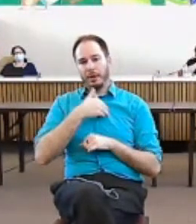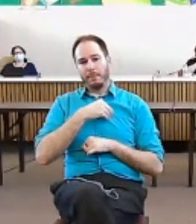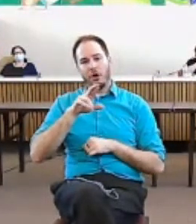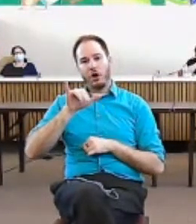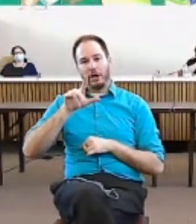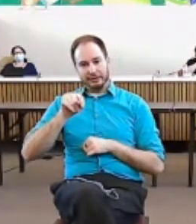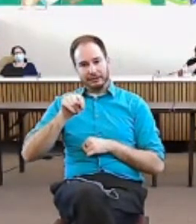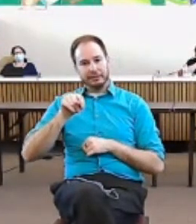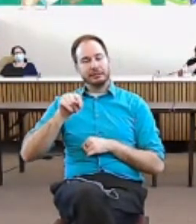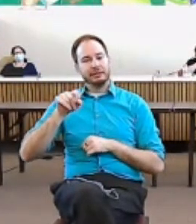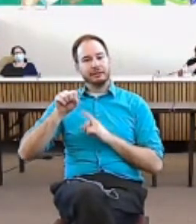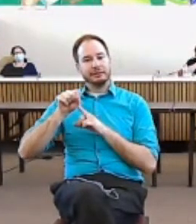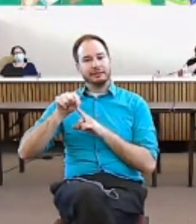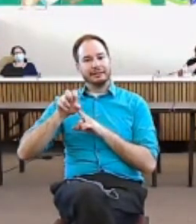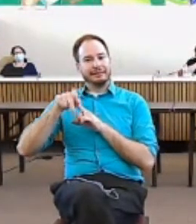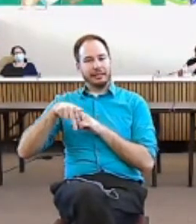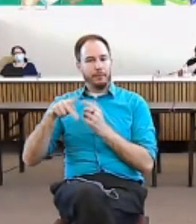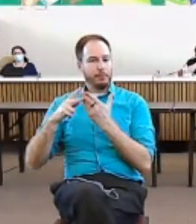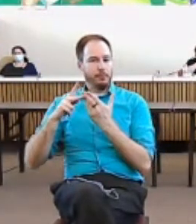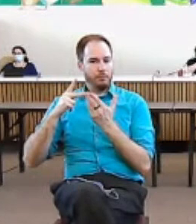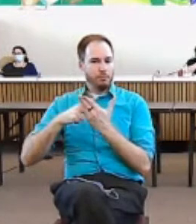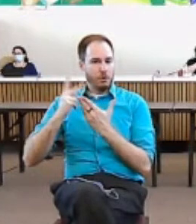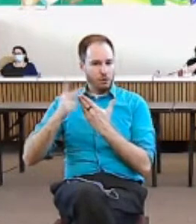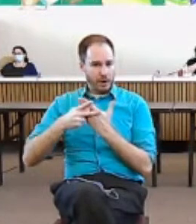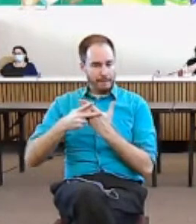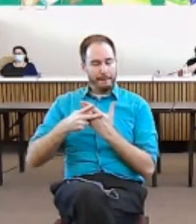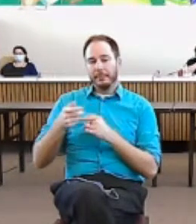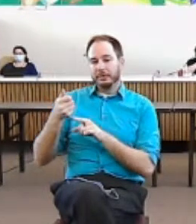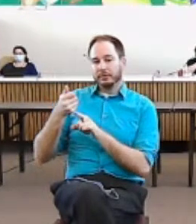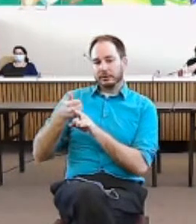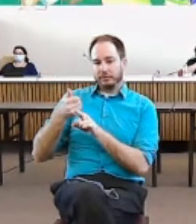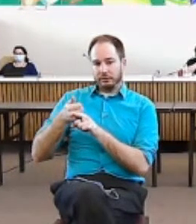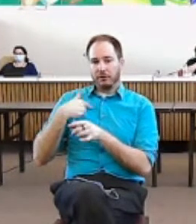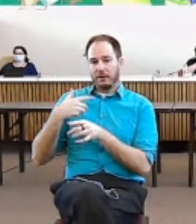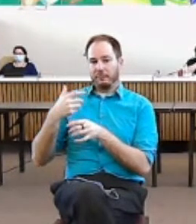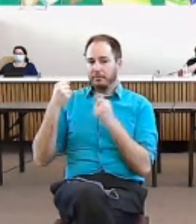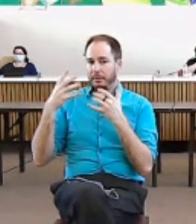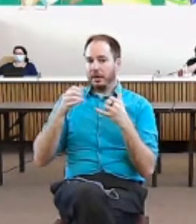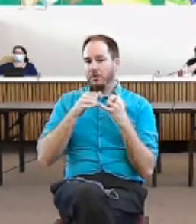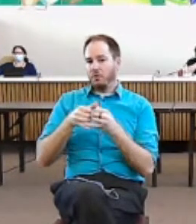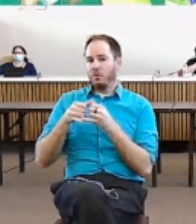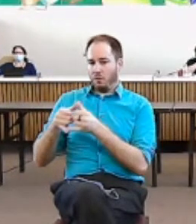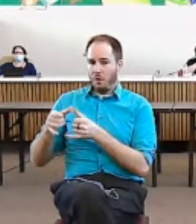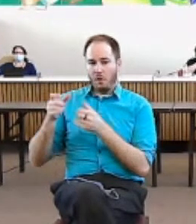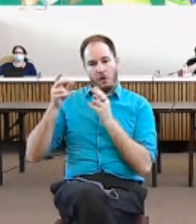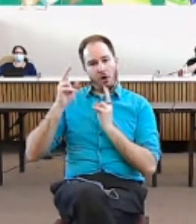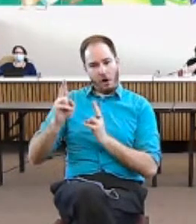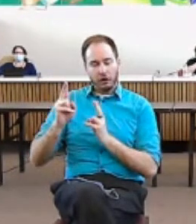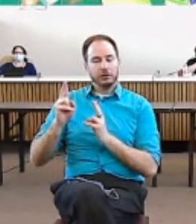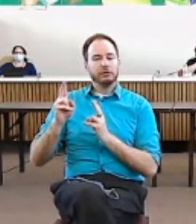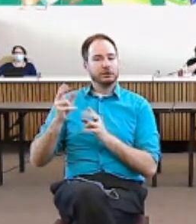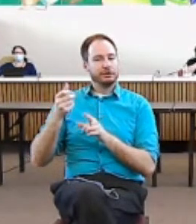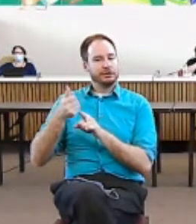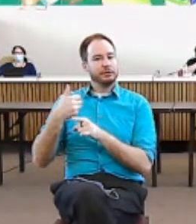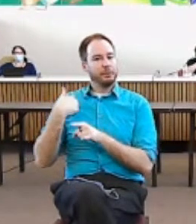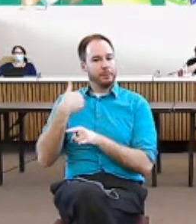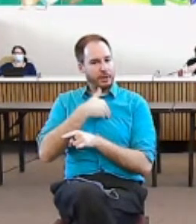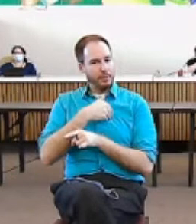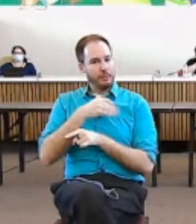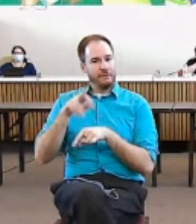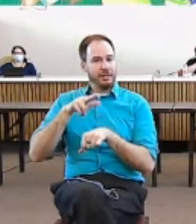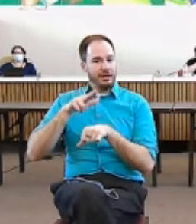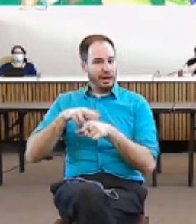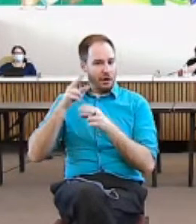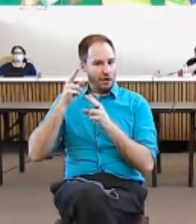RIT's STEP program. Kayla has received numerous awards and honors. She is a member of the National